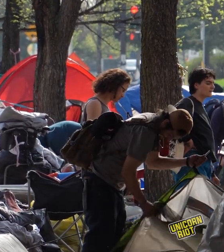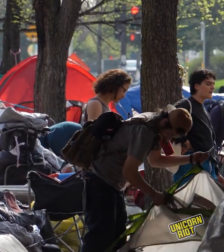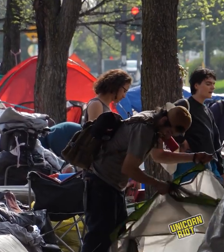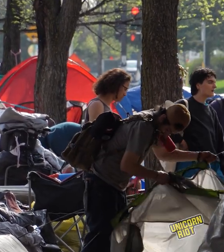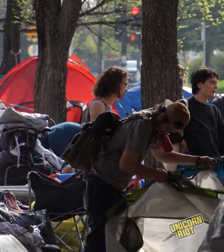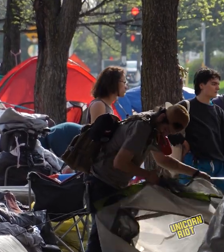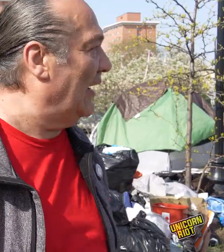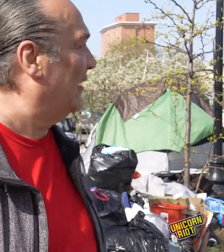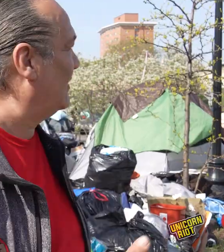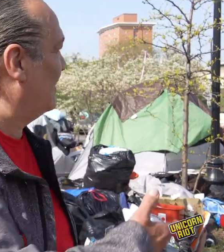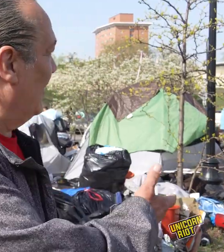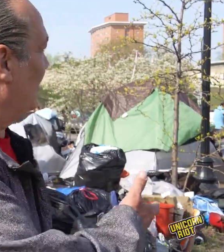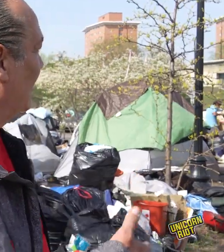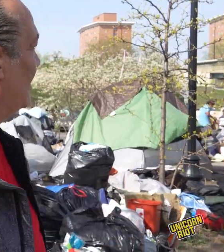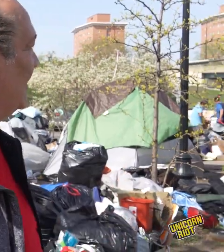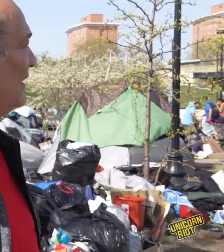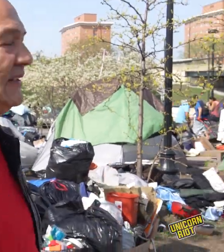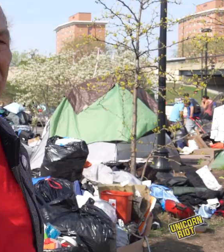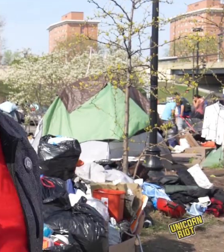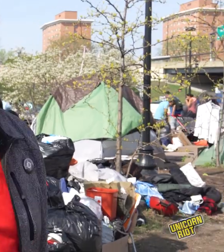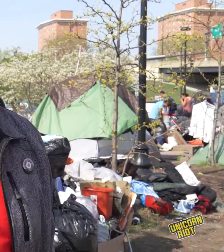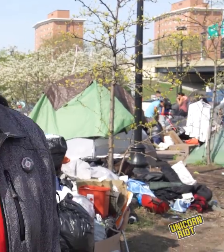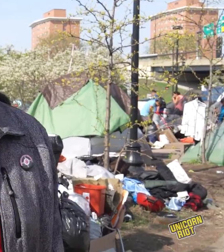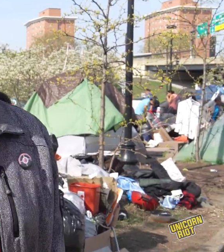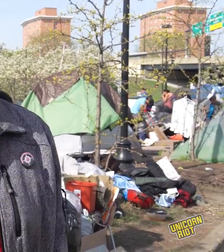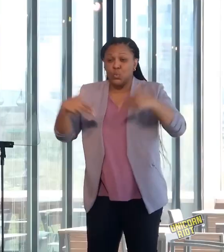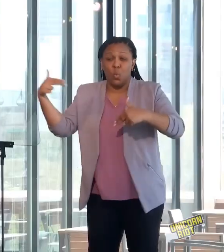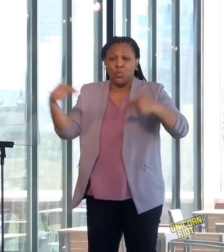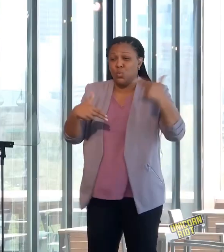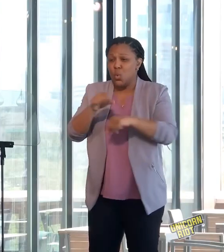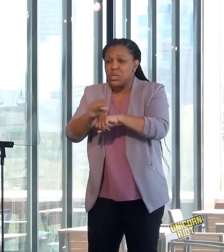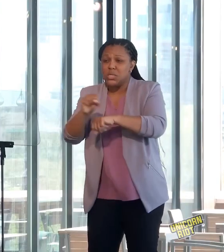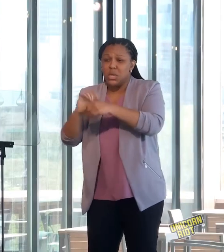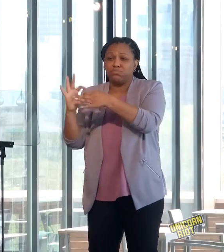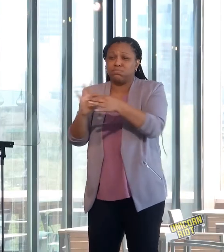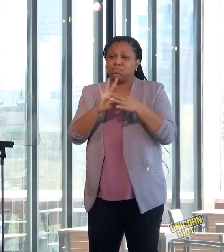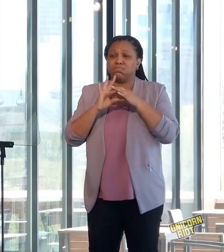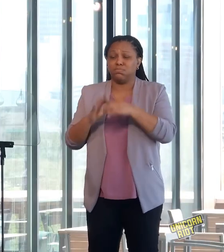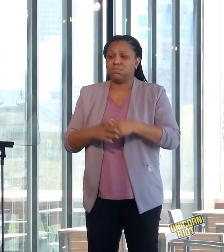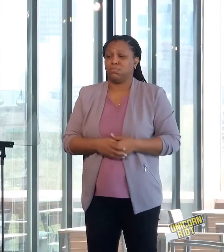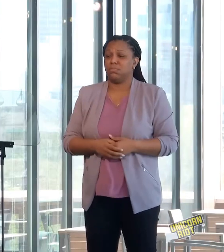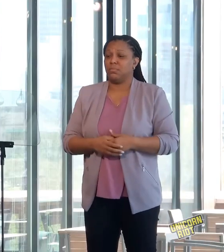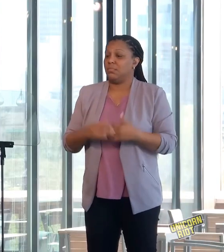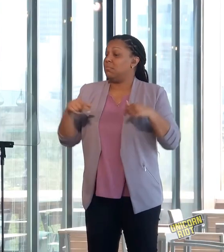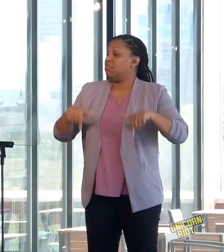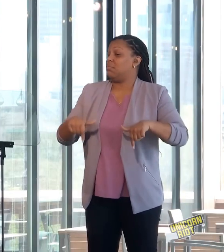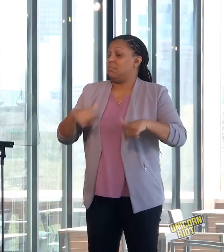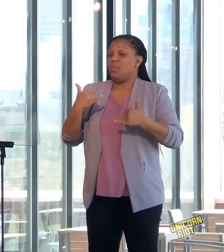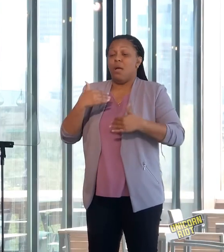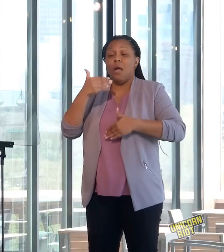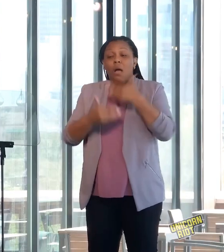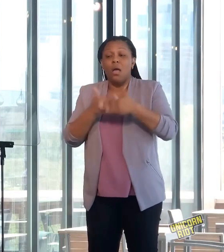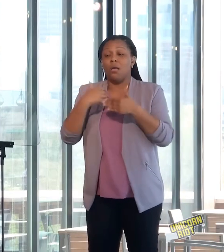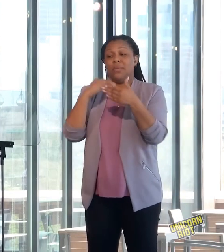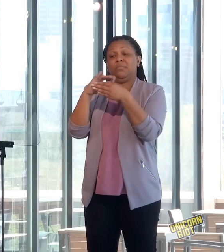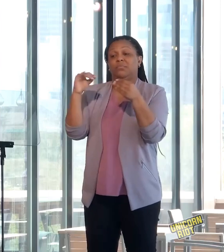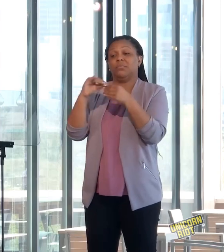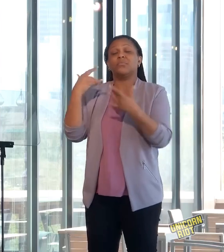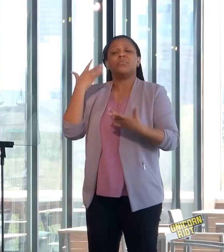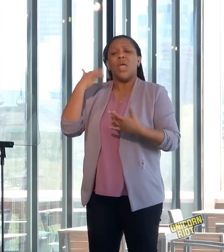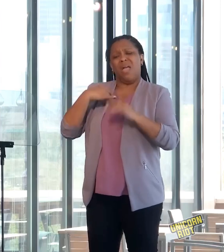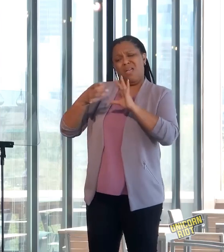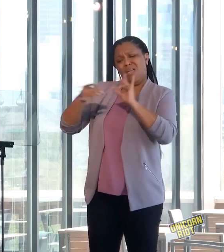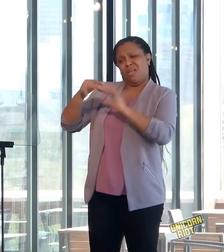with homelessness, and this is their success he's touting. While we're rebounding and setting records, we're doing more than